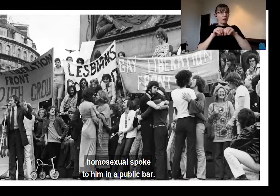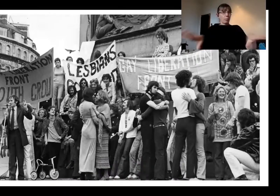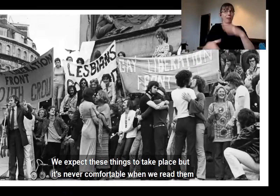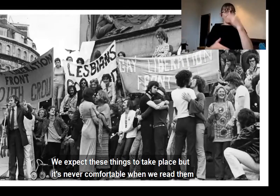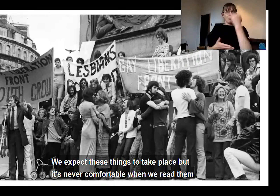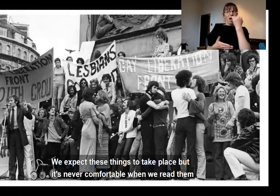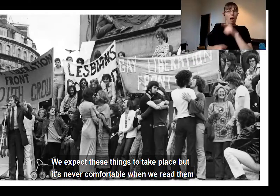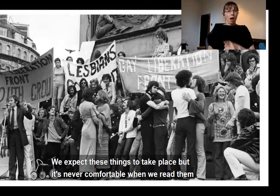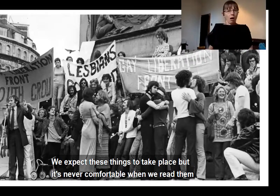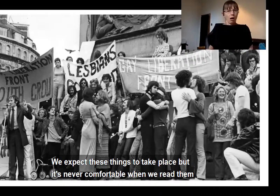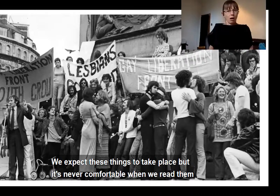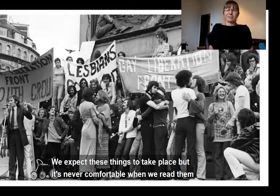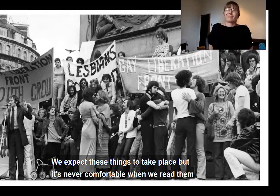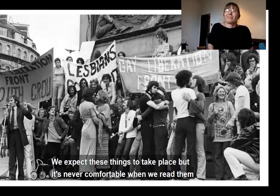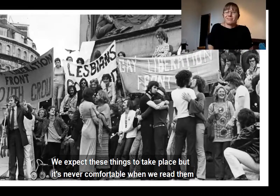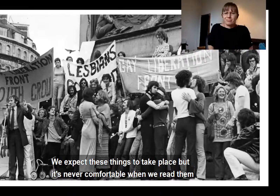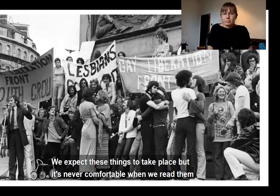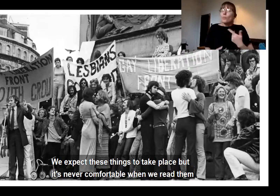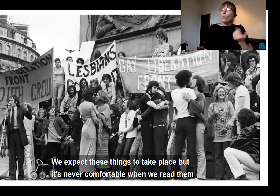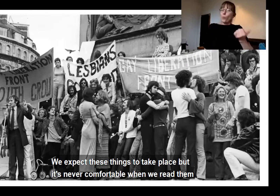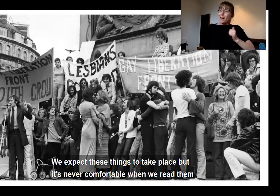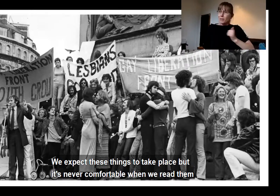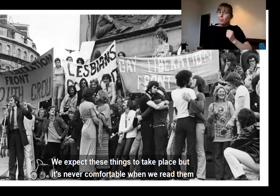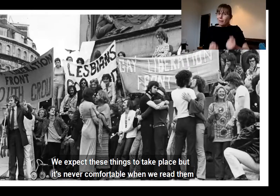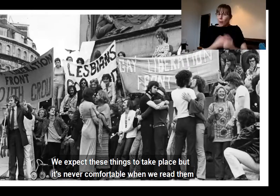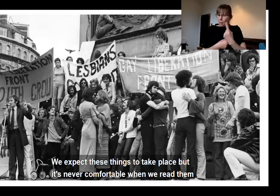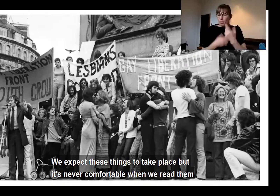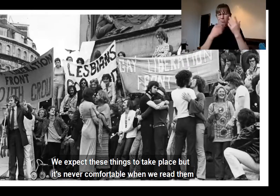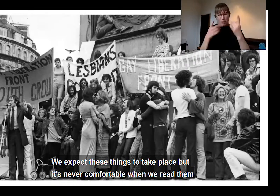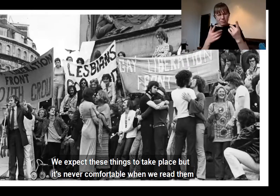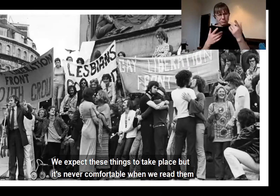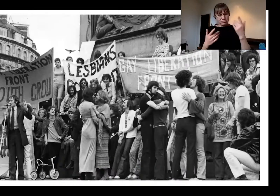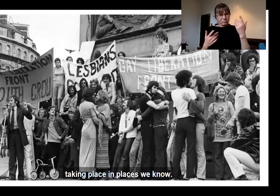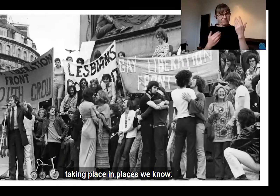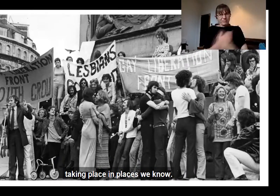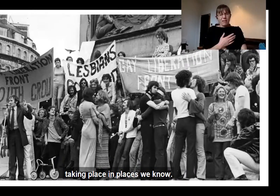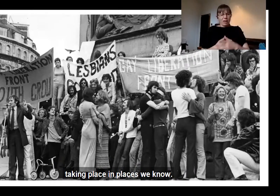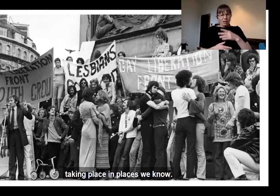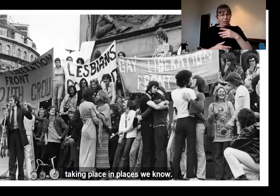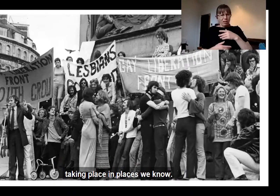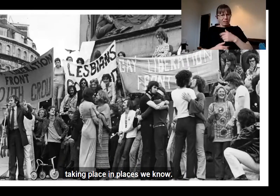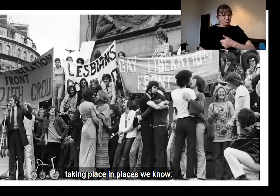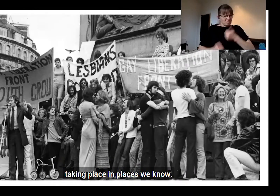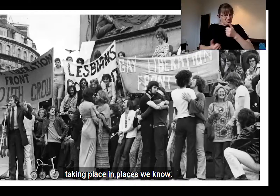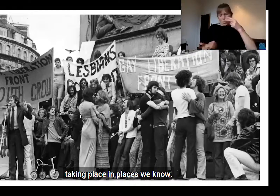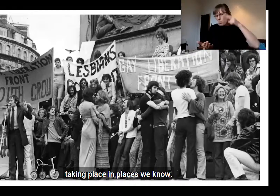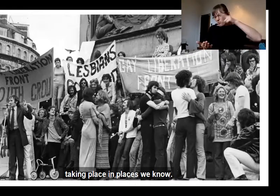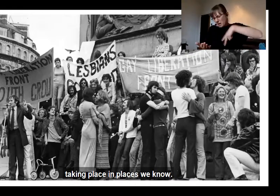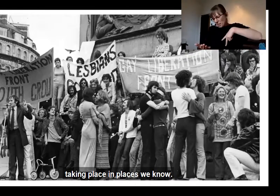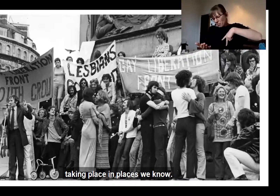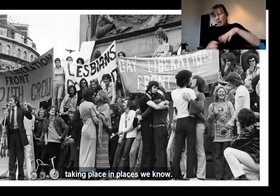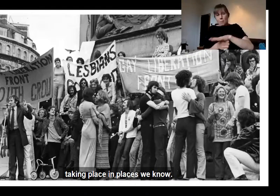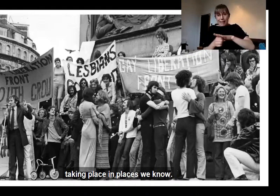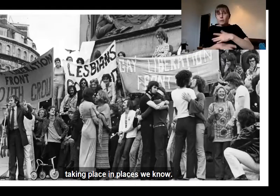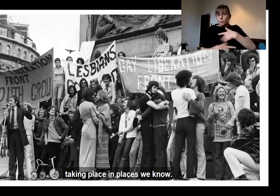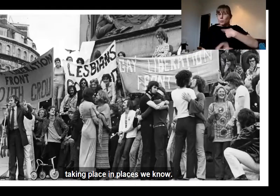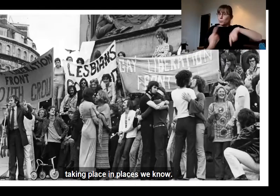bar. We expect these things to take place, but it's never comfortable when we read them taking place in places we